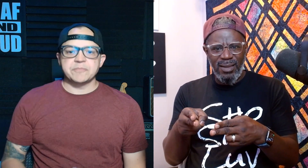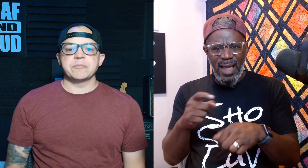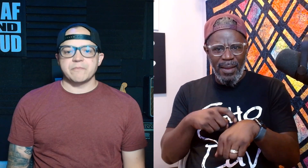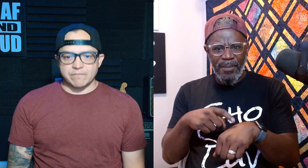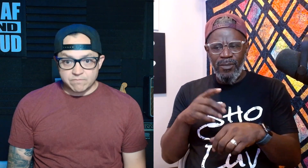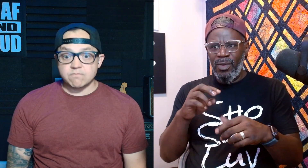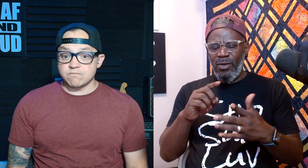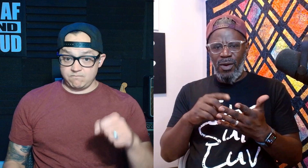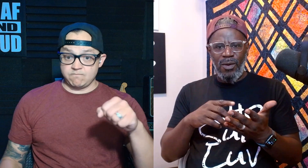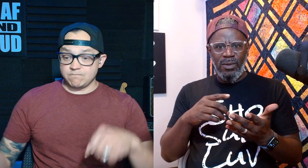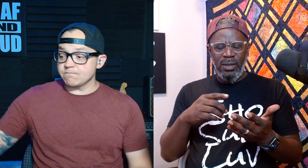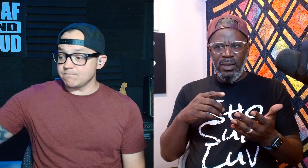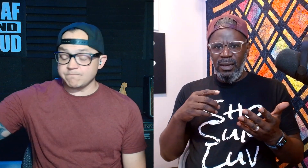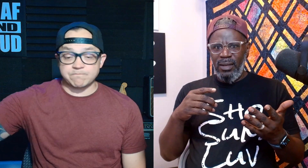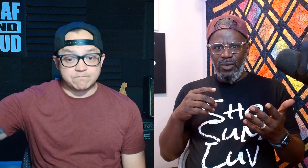short time.